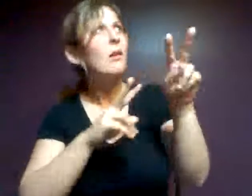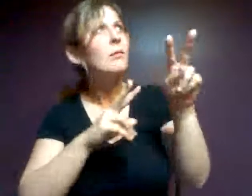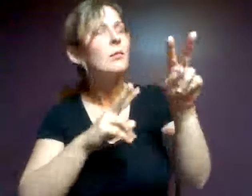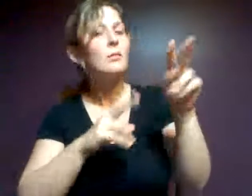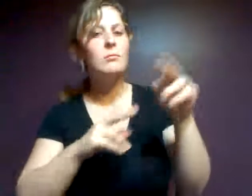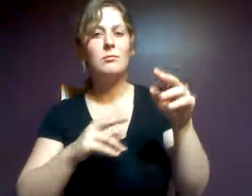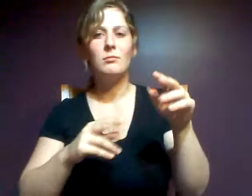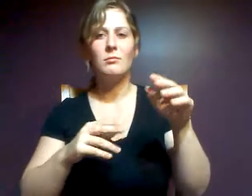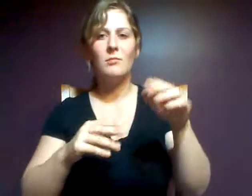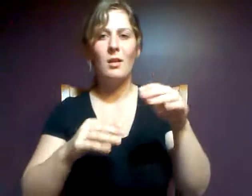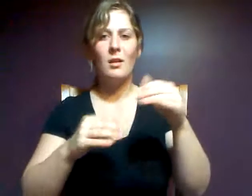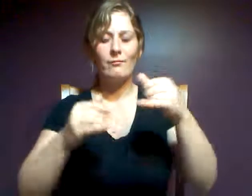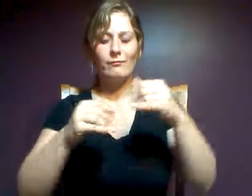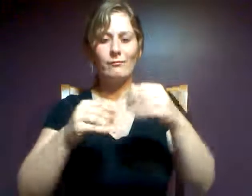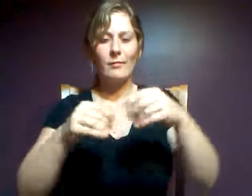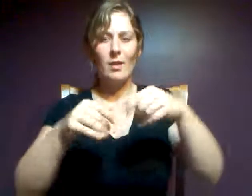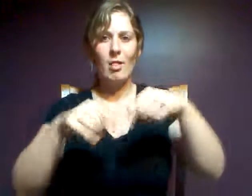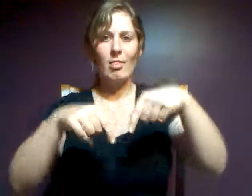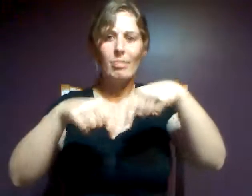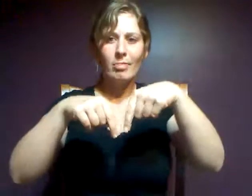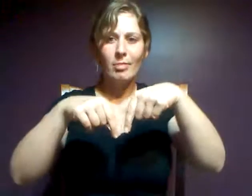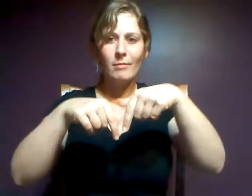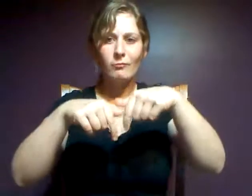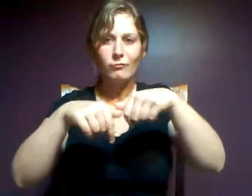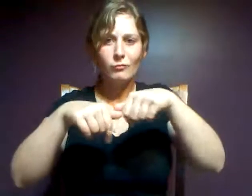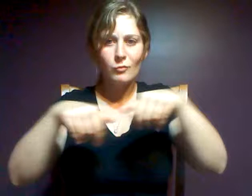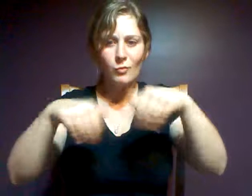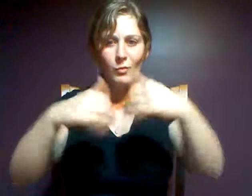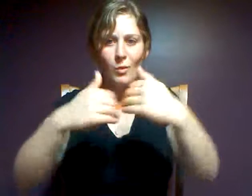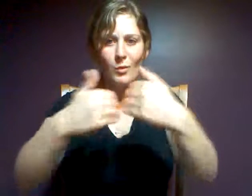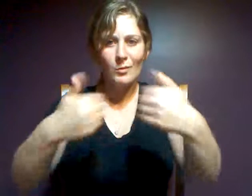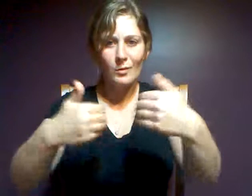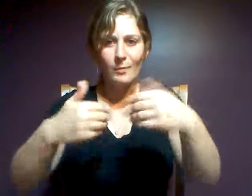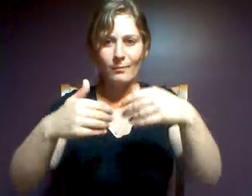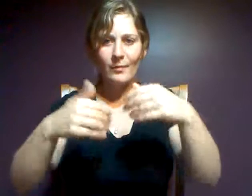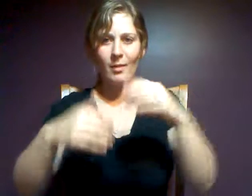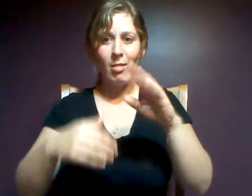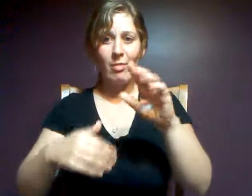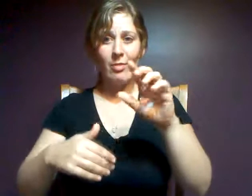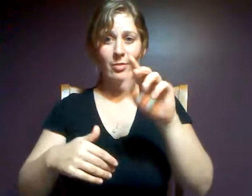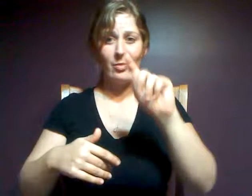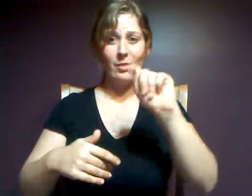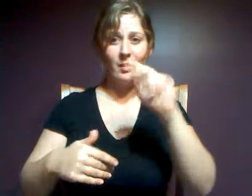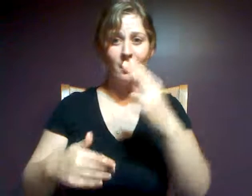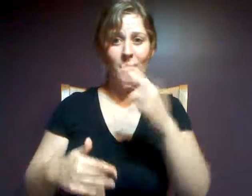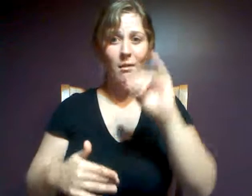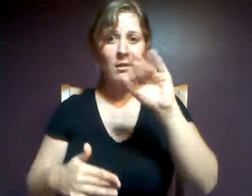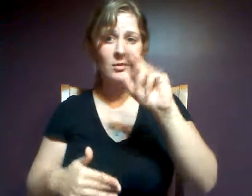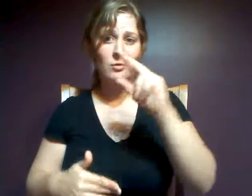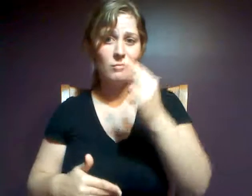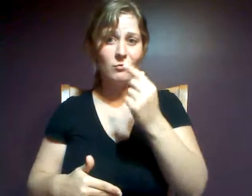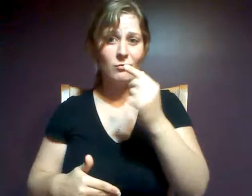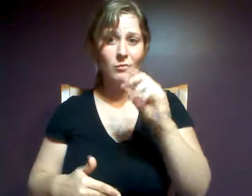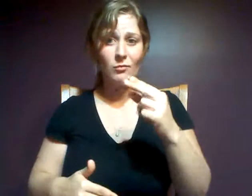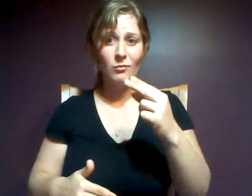in today's popular culture. It is not hard to see what girls are benchmarking themselves against. But boys